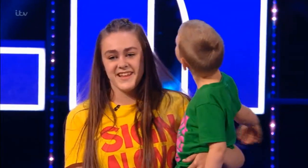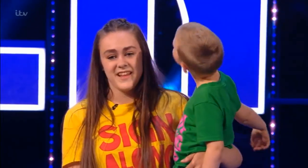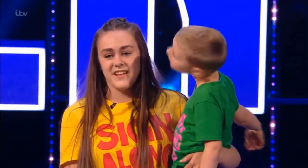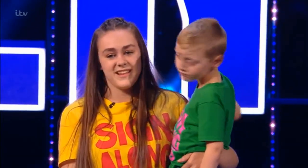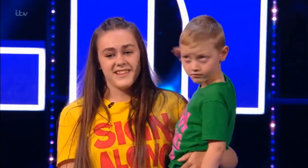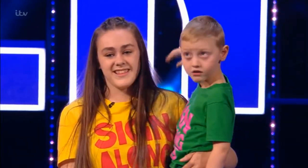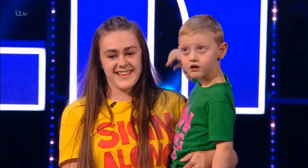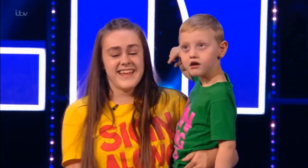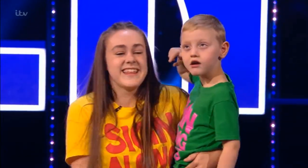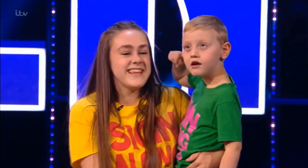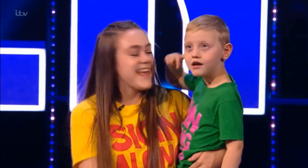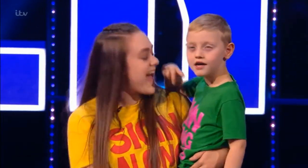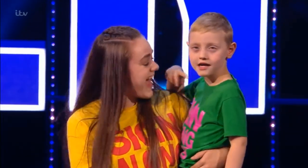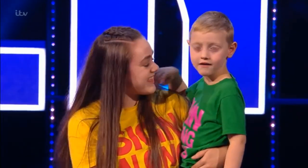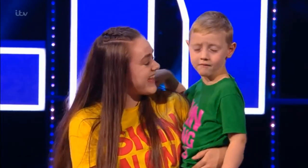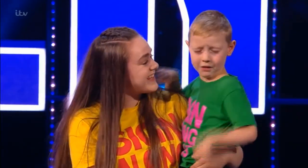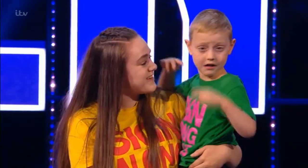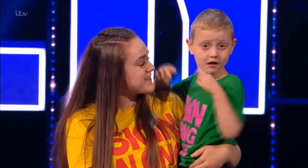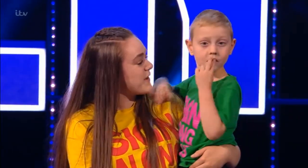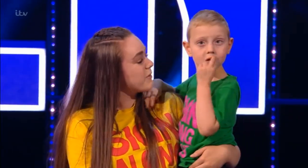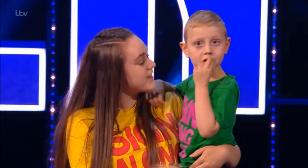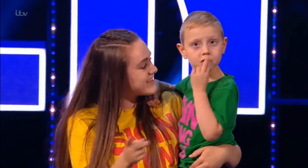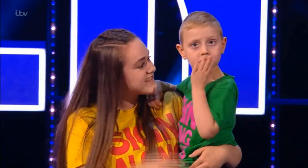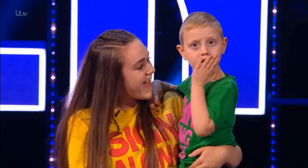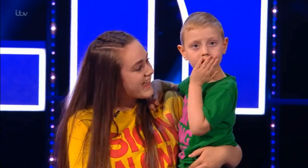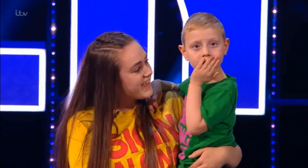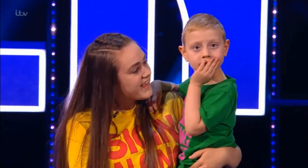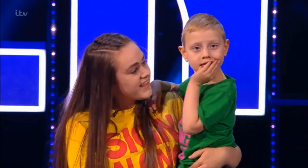you smashed it again. Yay, thank you so much. What do you say?